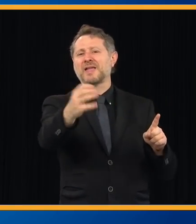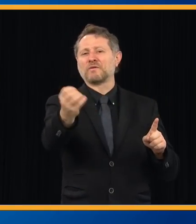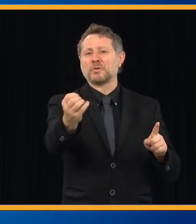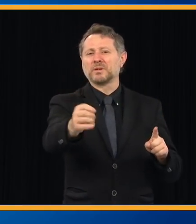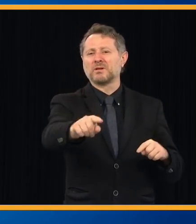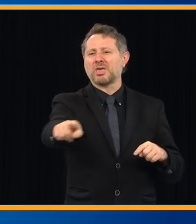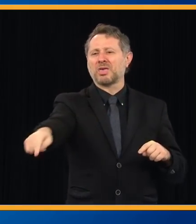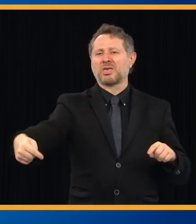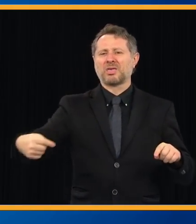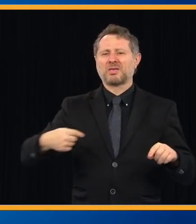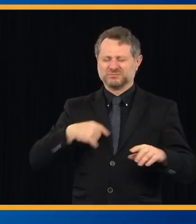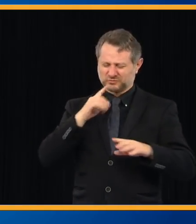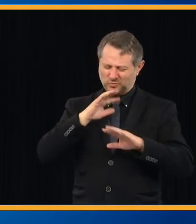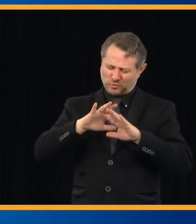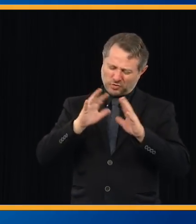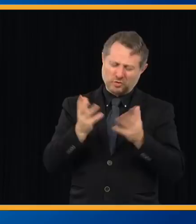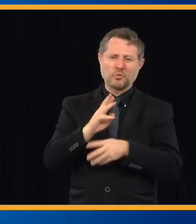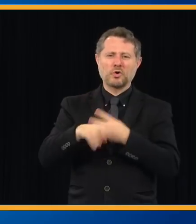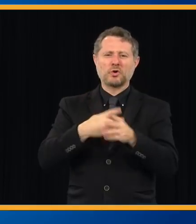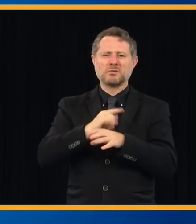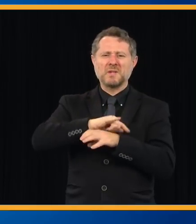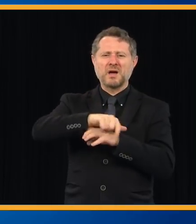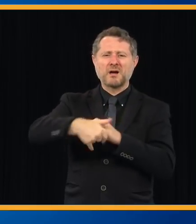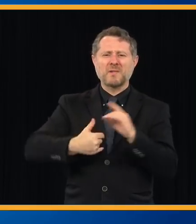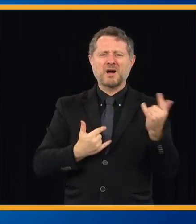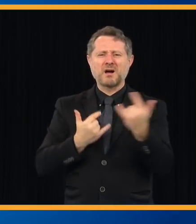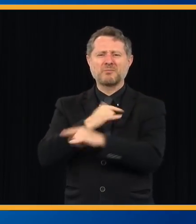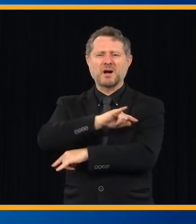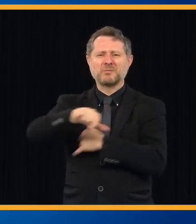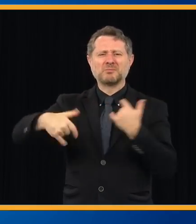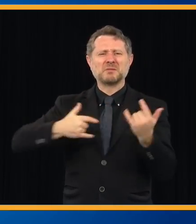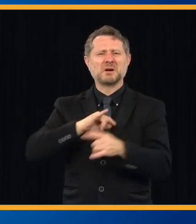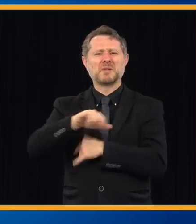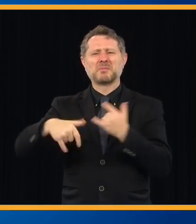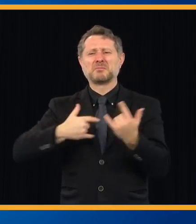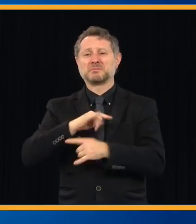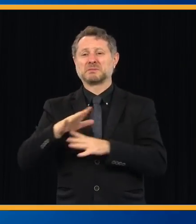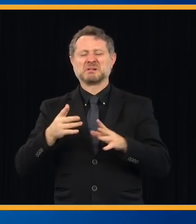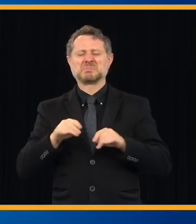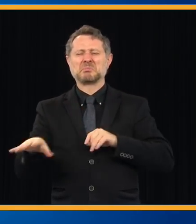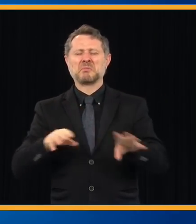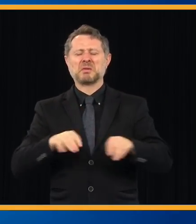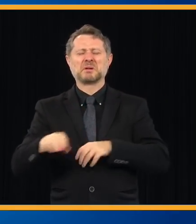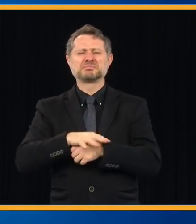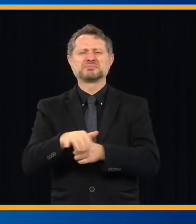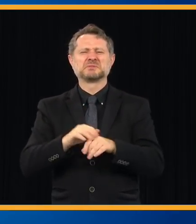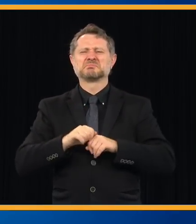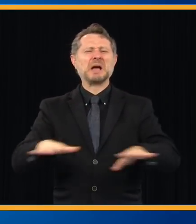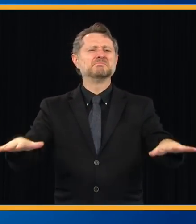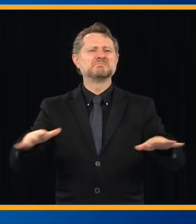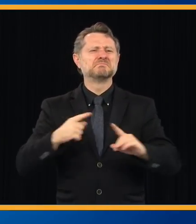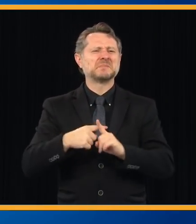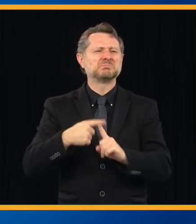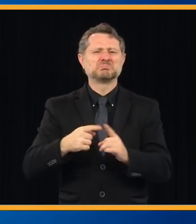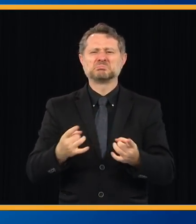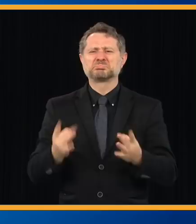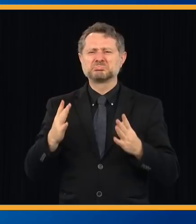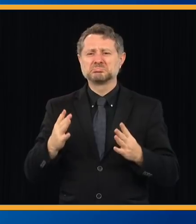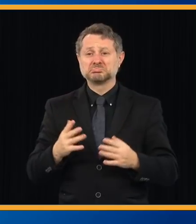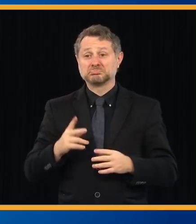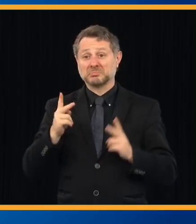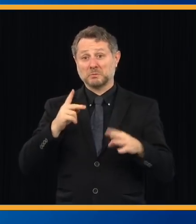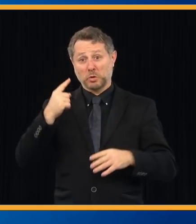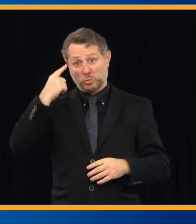global interconnections, et cetera. And that's what happened. But nobody was saying, beware of people coming